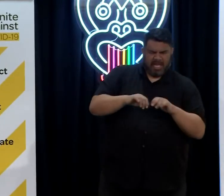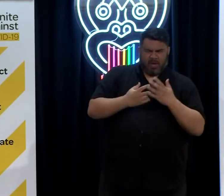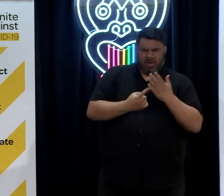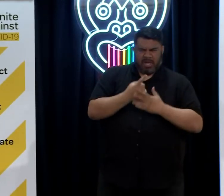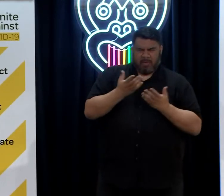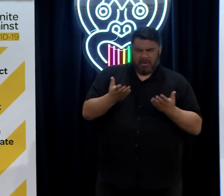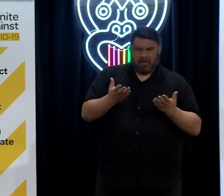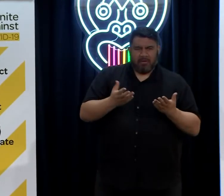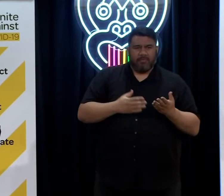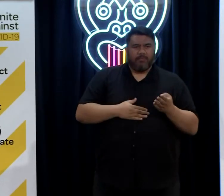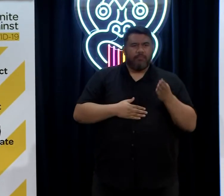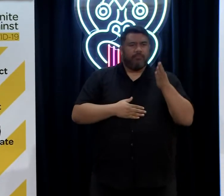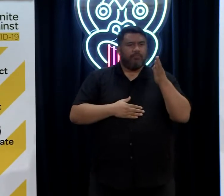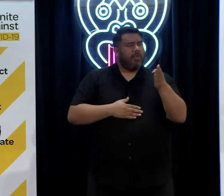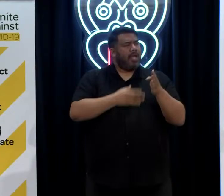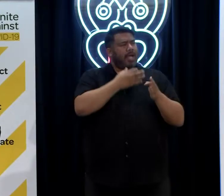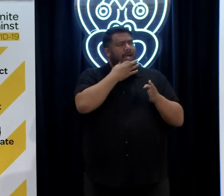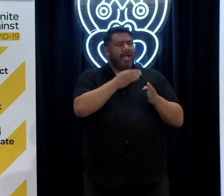contact tracing at the moment?